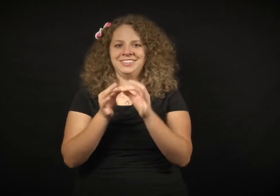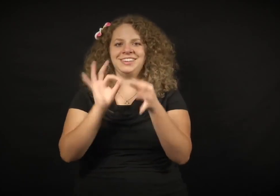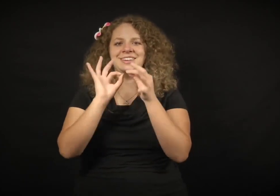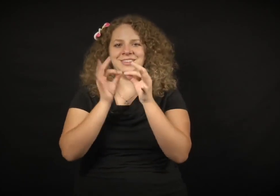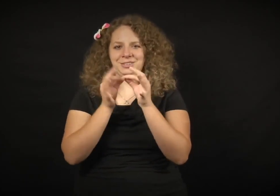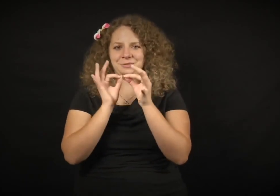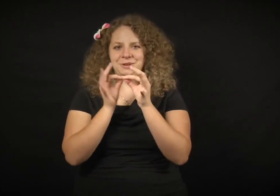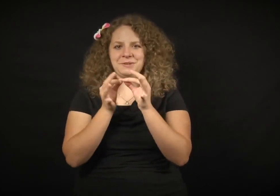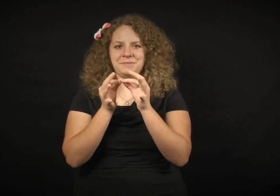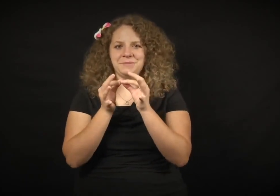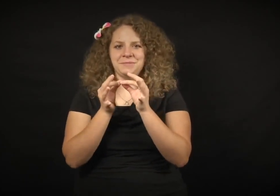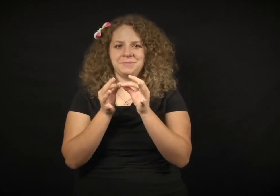Interpret.